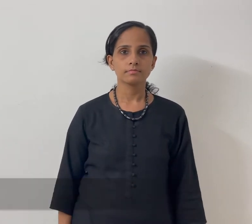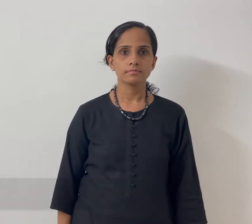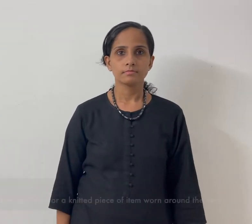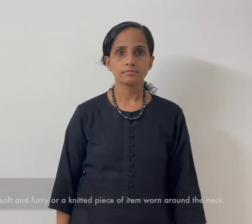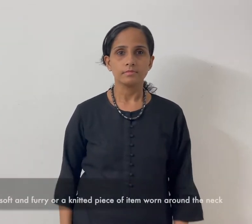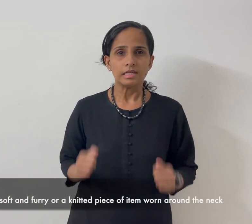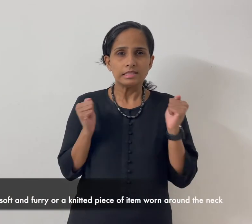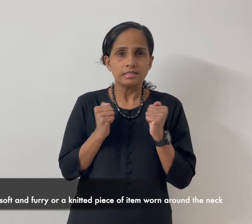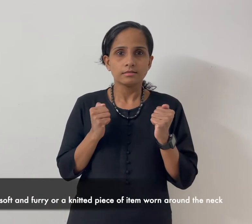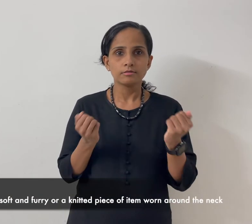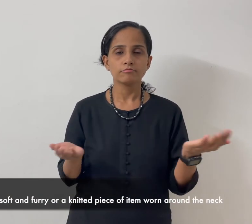Cowl.